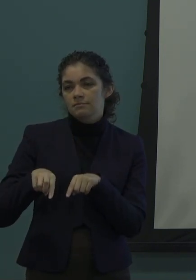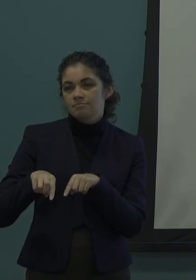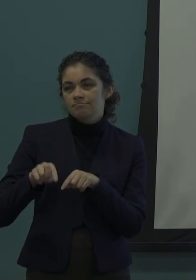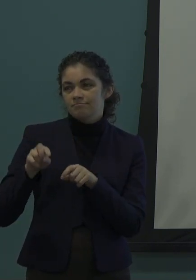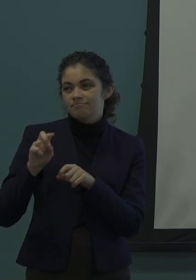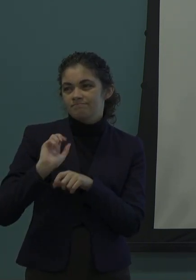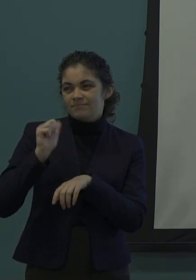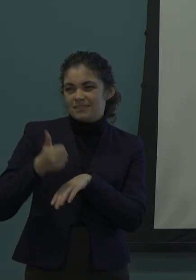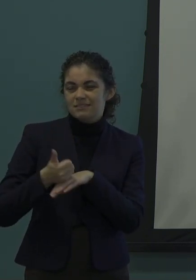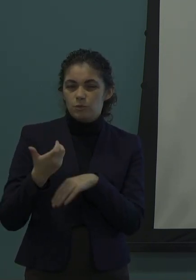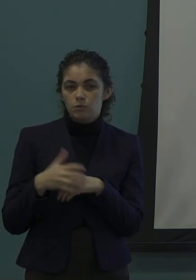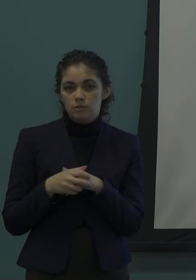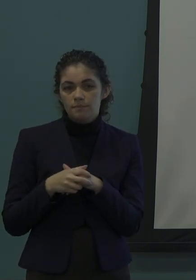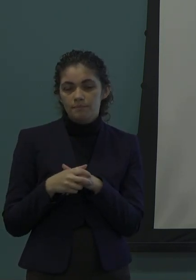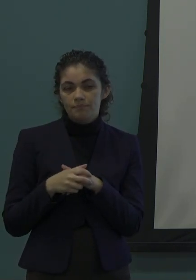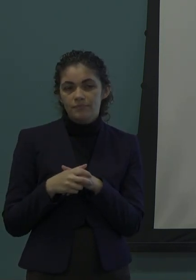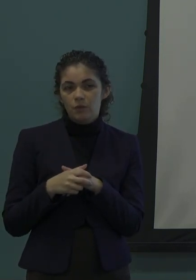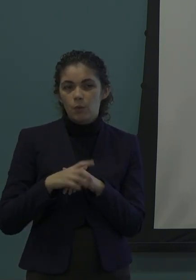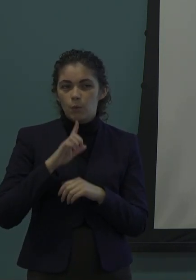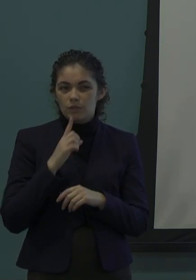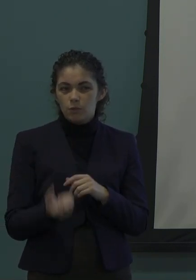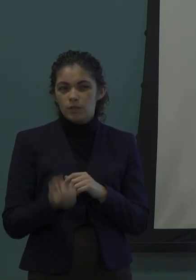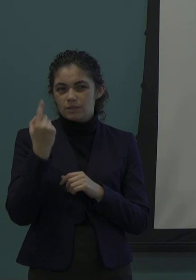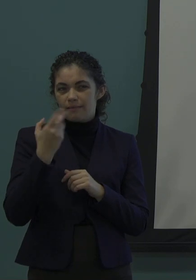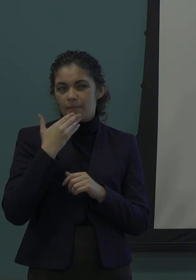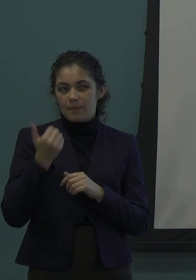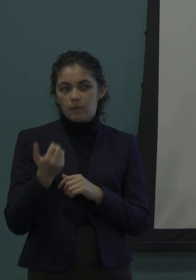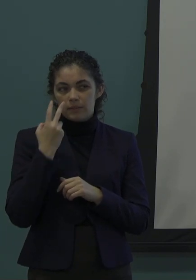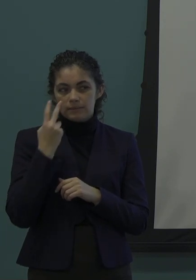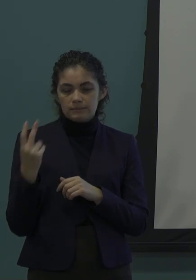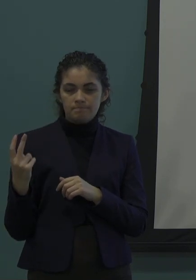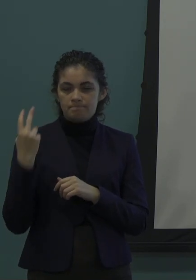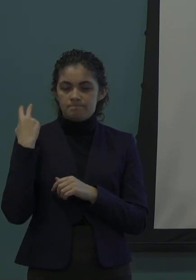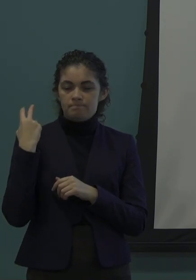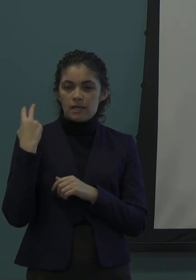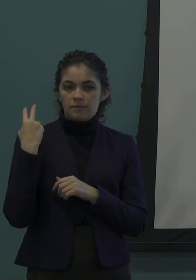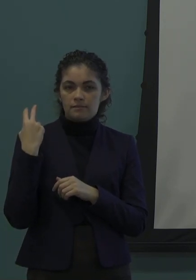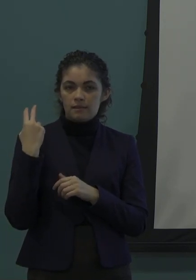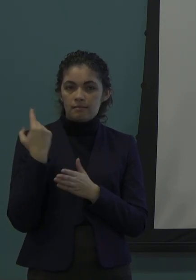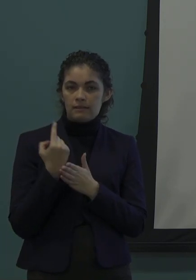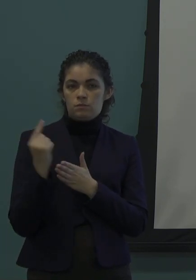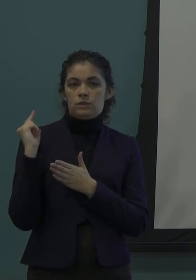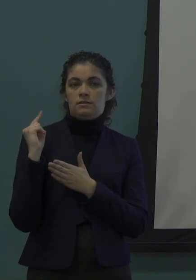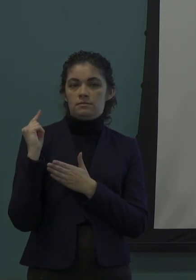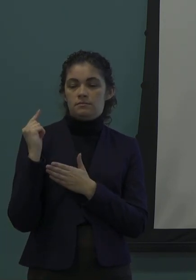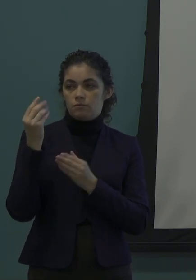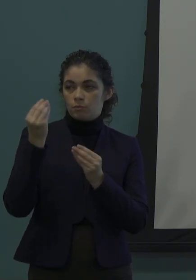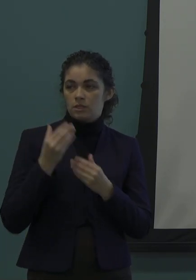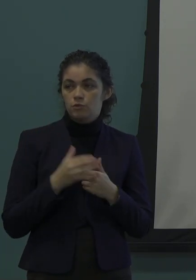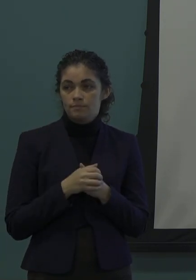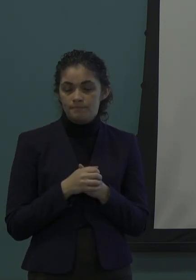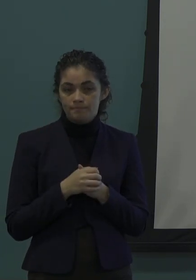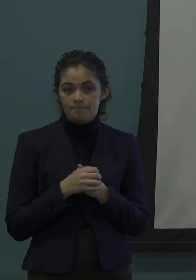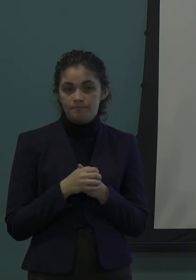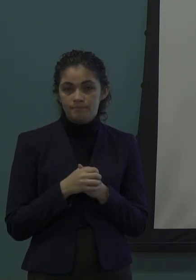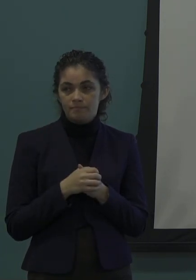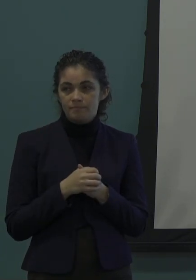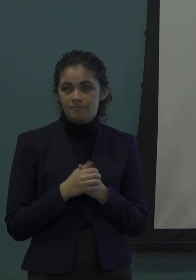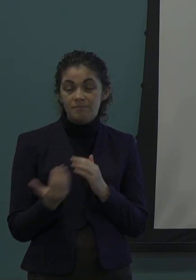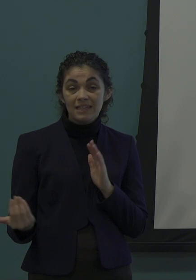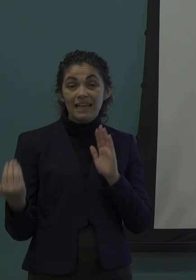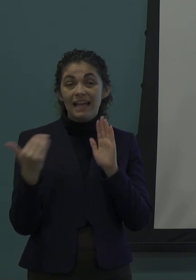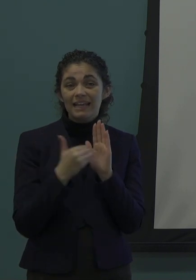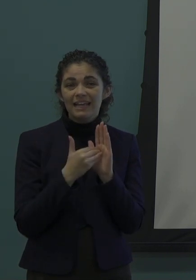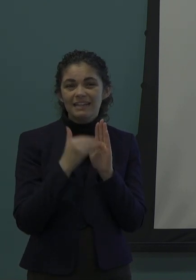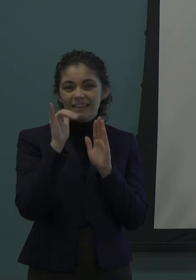I just wanted people to understand how to interpret that when they look back to last week's data. This again